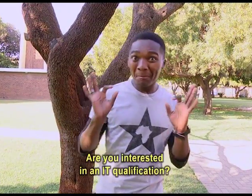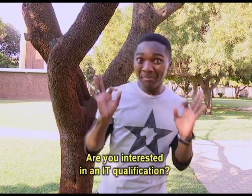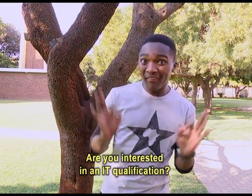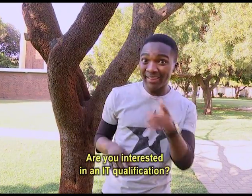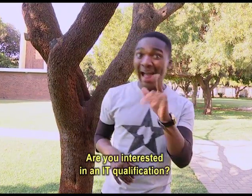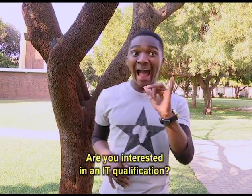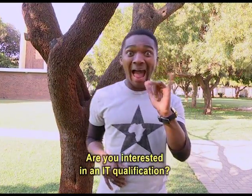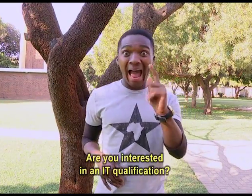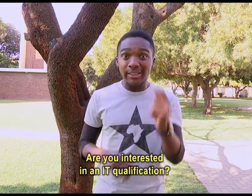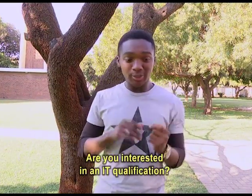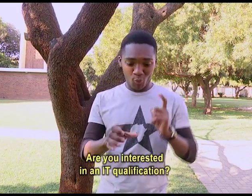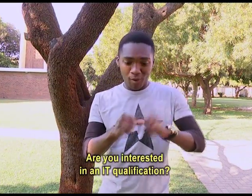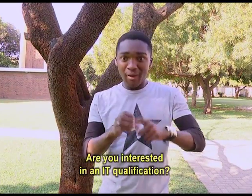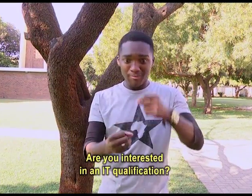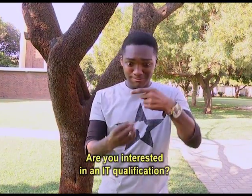Are you interested in an IT qualification?